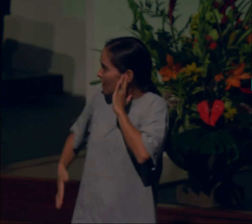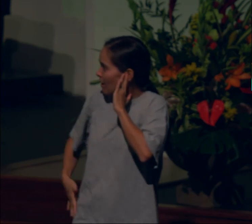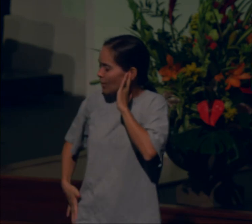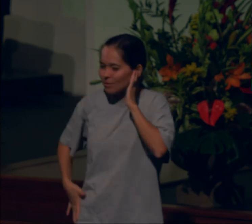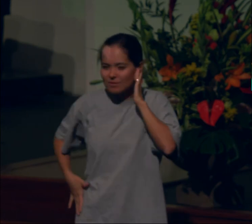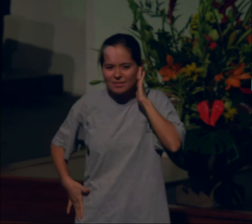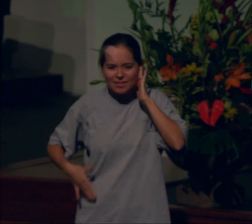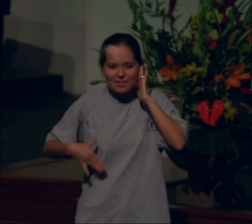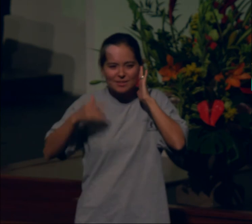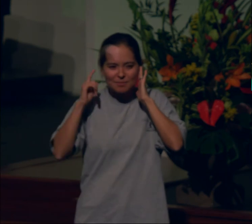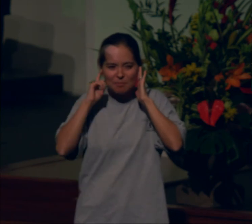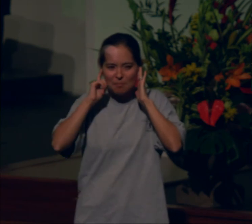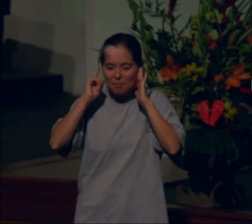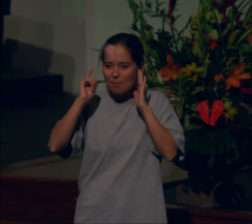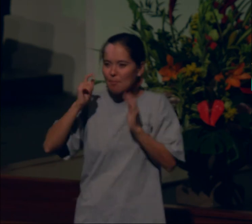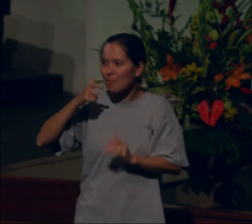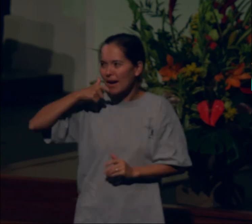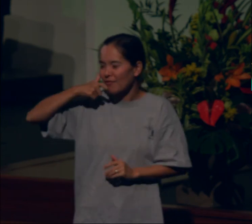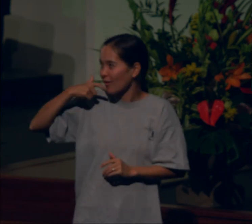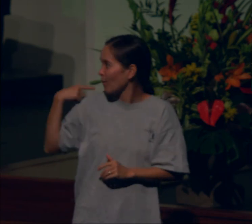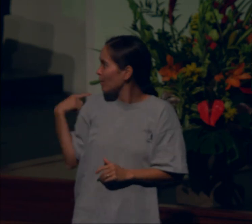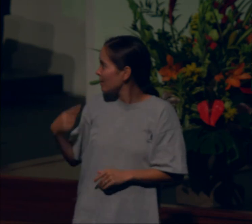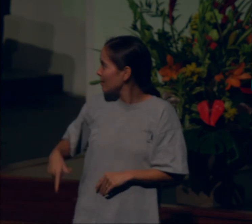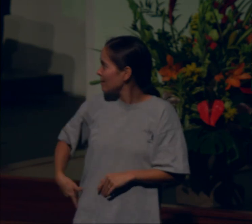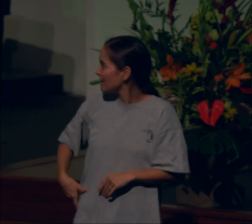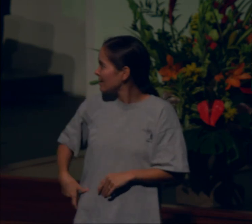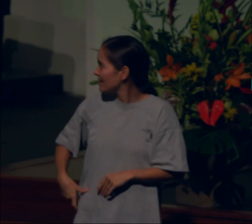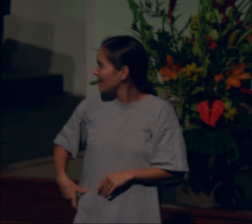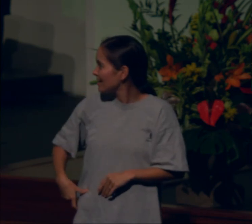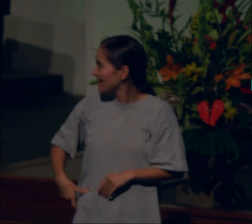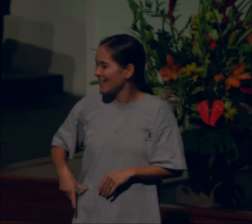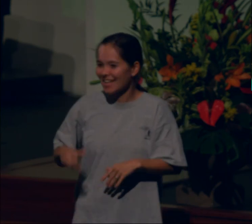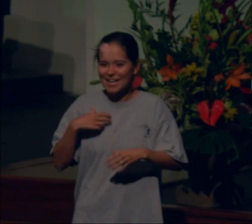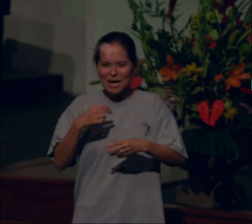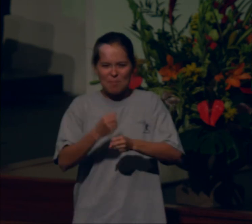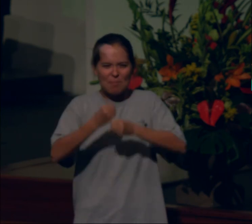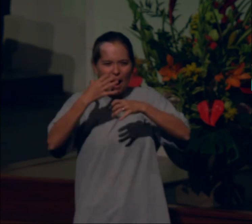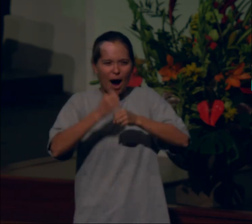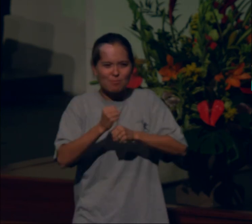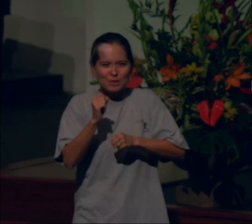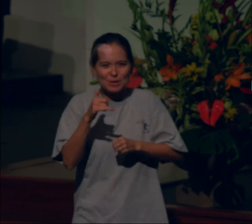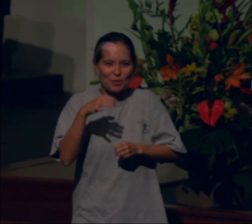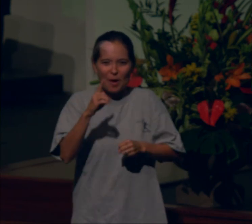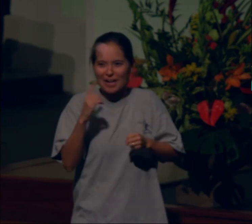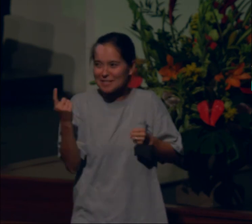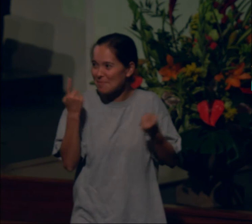Yeah. Okay, something under here. So, do you have a bomb squad that you can...